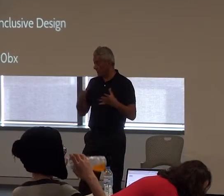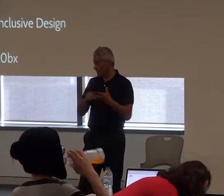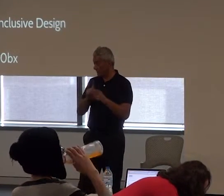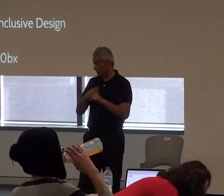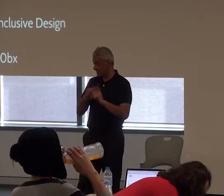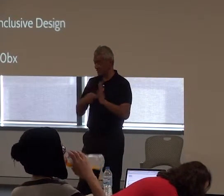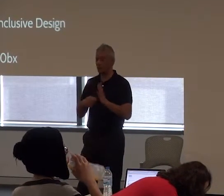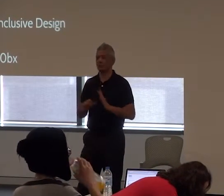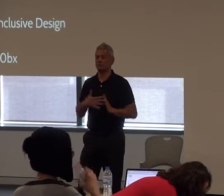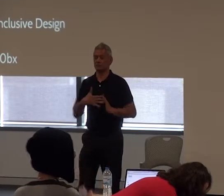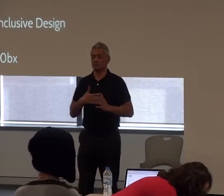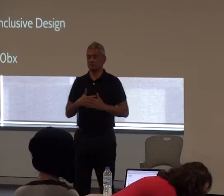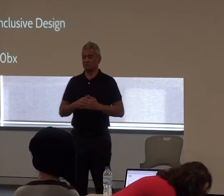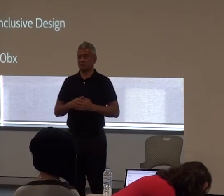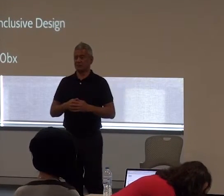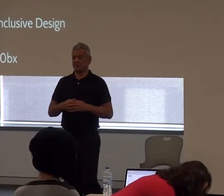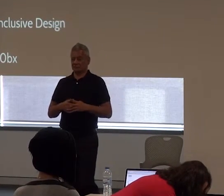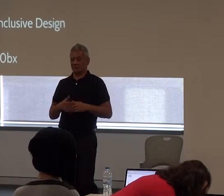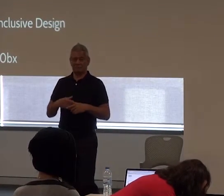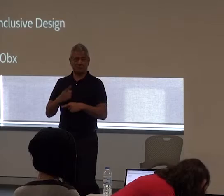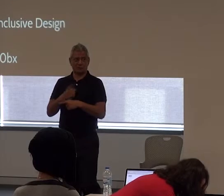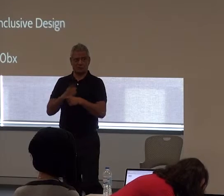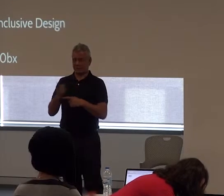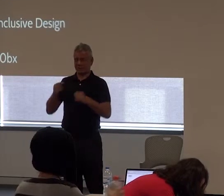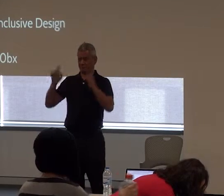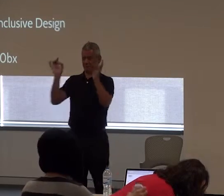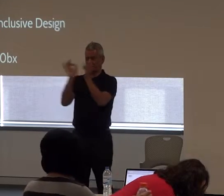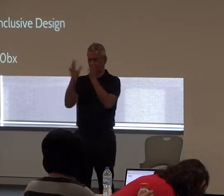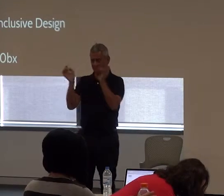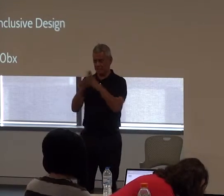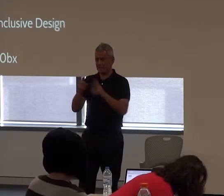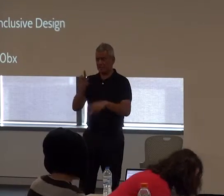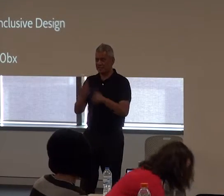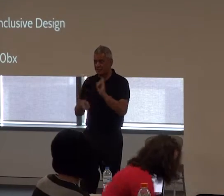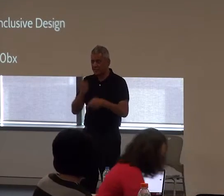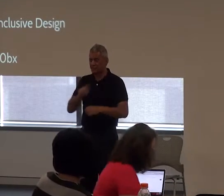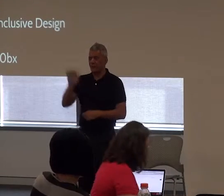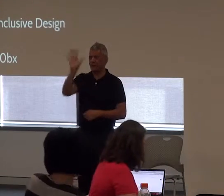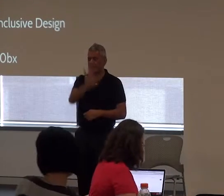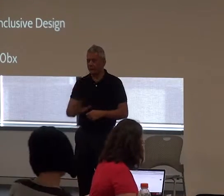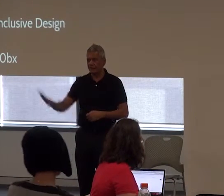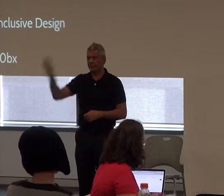it. Designers are just a little bit lazy, don't we say? No, I'm kidding. I know some of you designers in here.